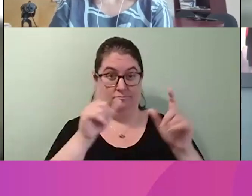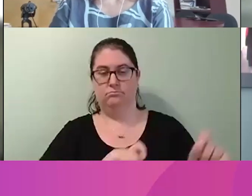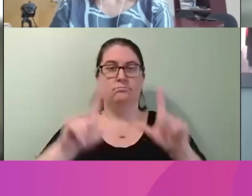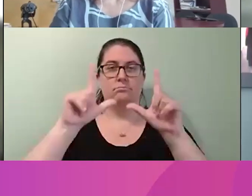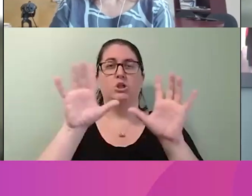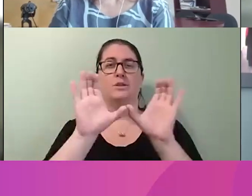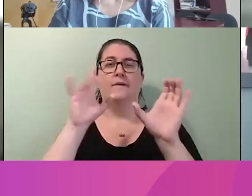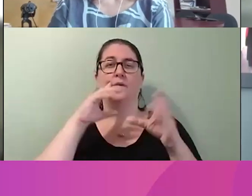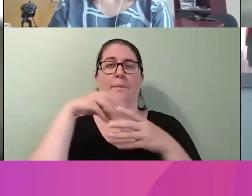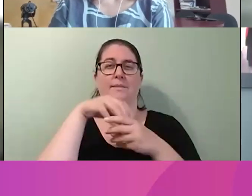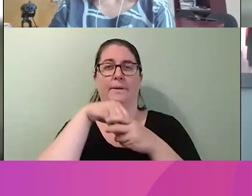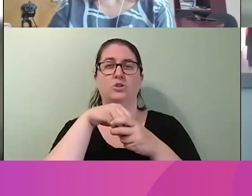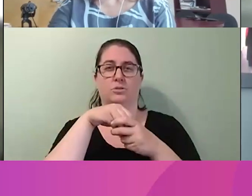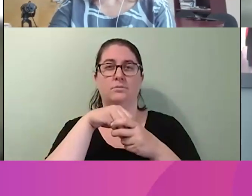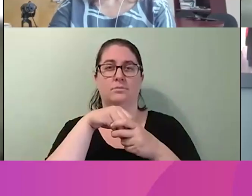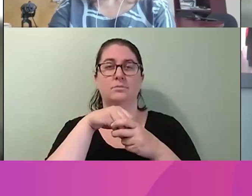of participation.